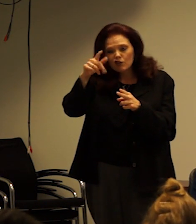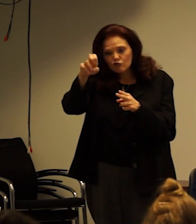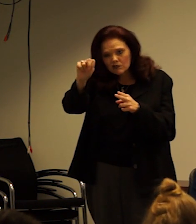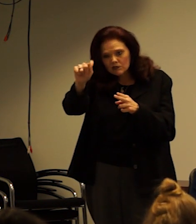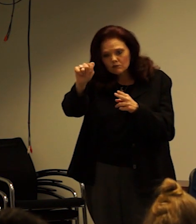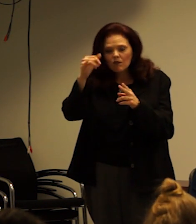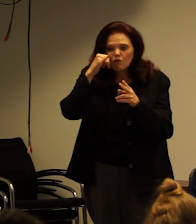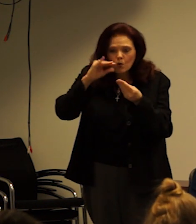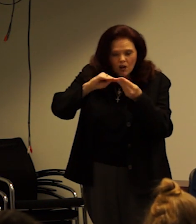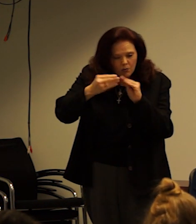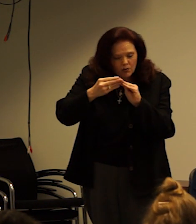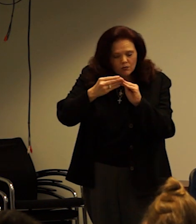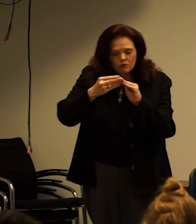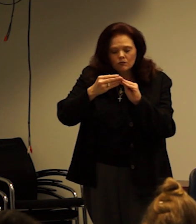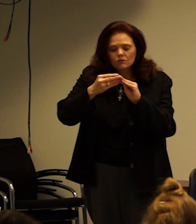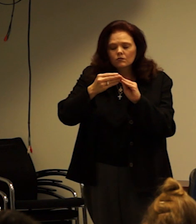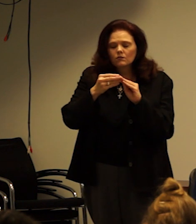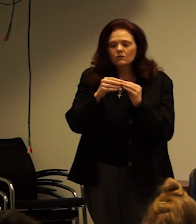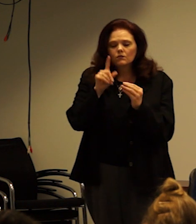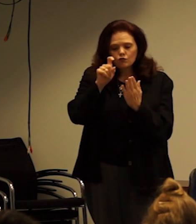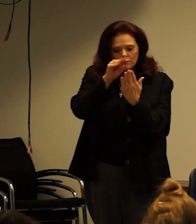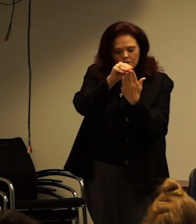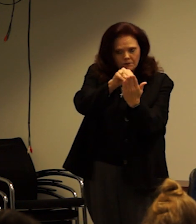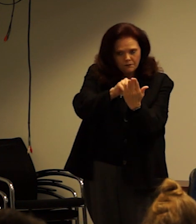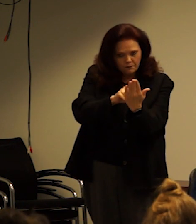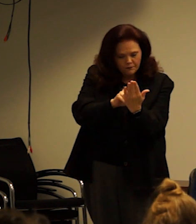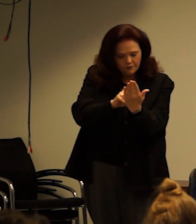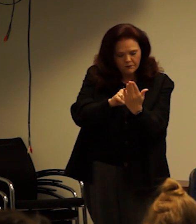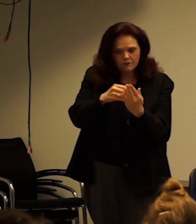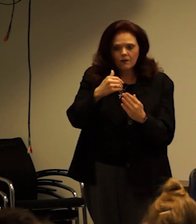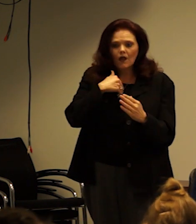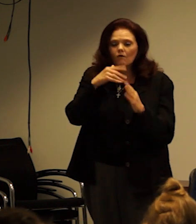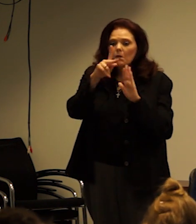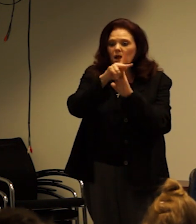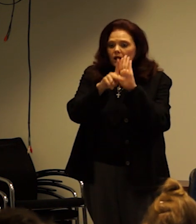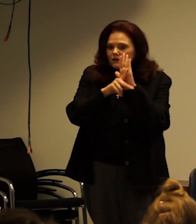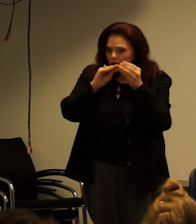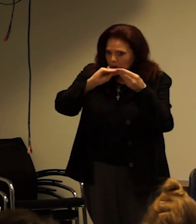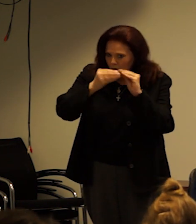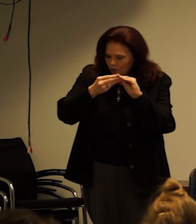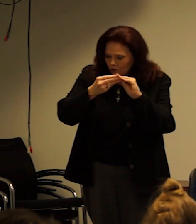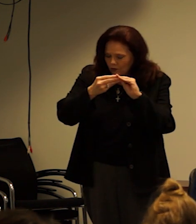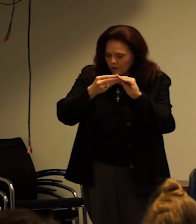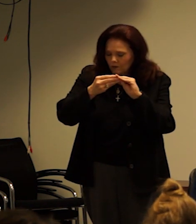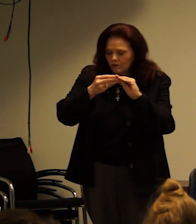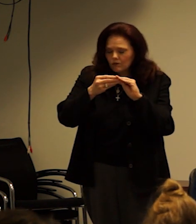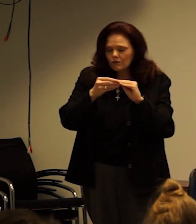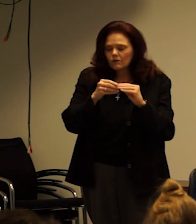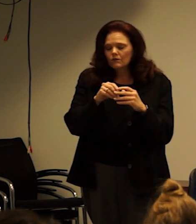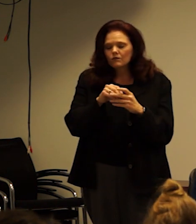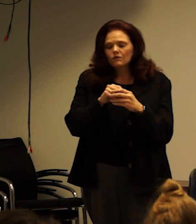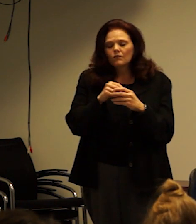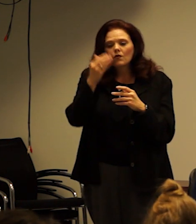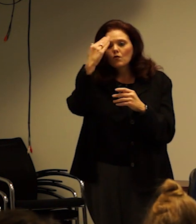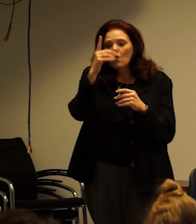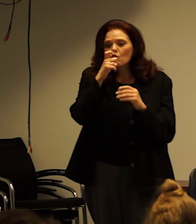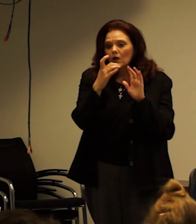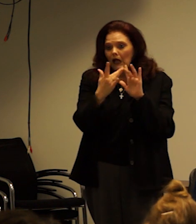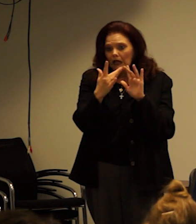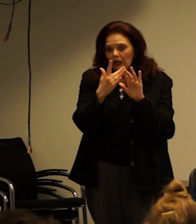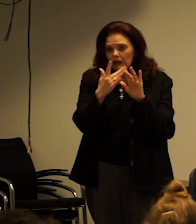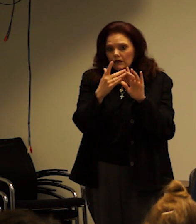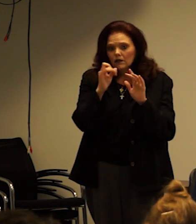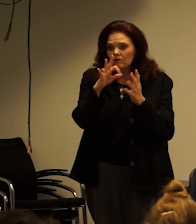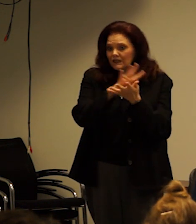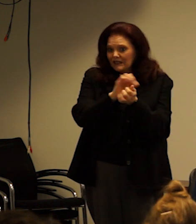That information should be on all of your information. Have your policy information available. Know who to contact in